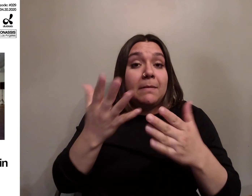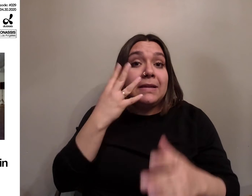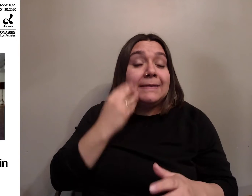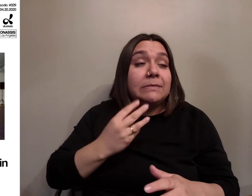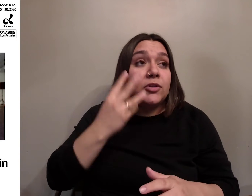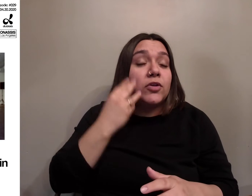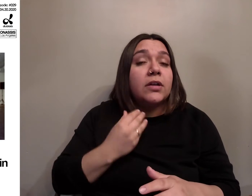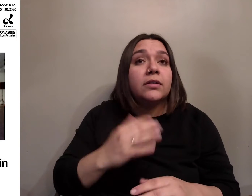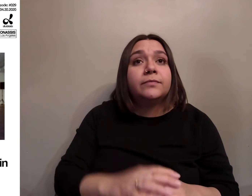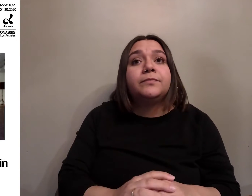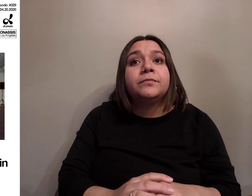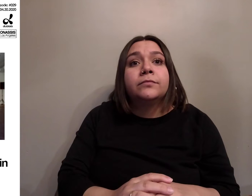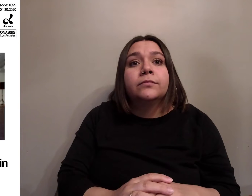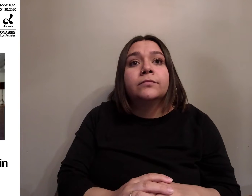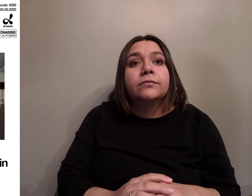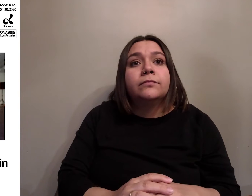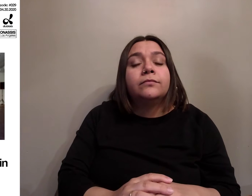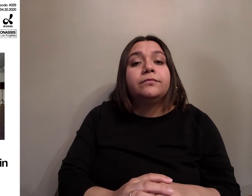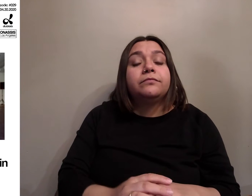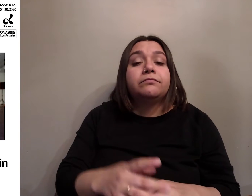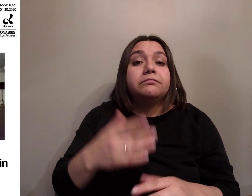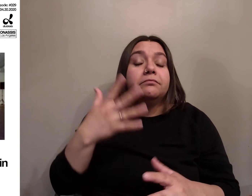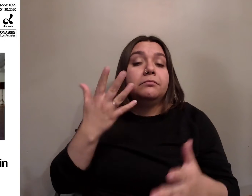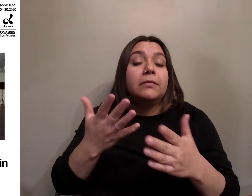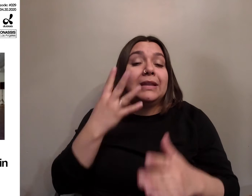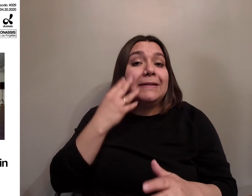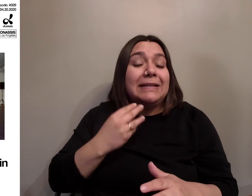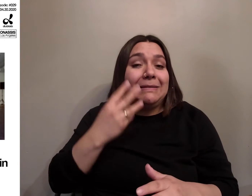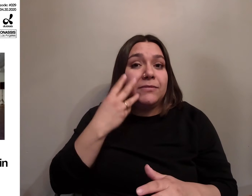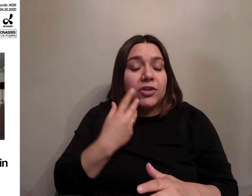So it's a really great space for us to be able to